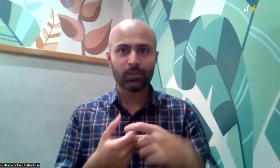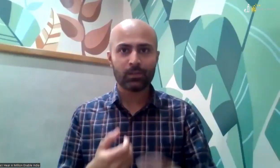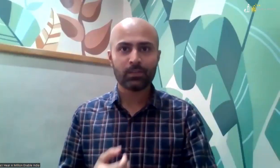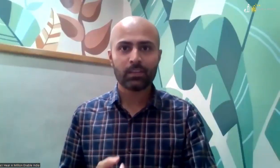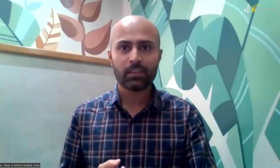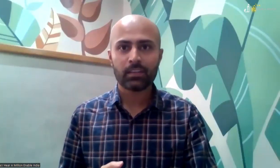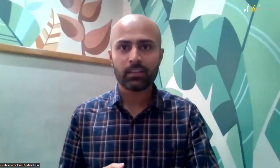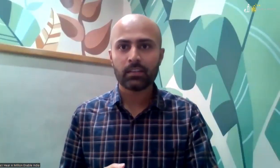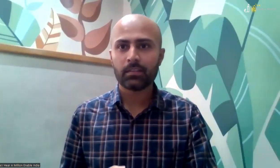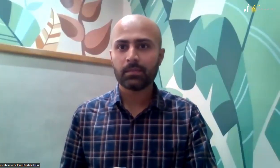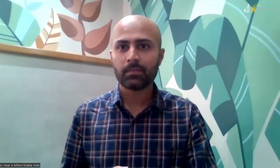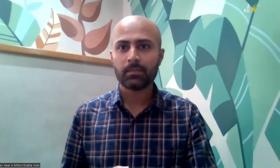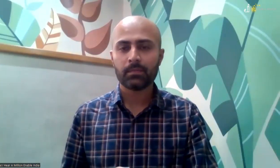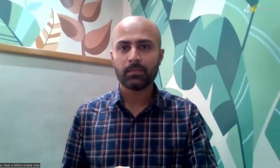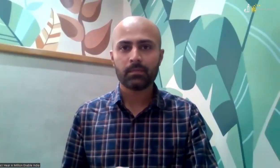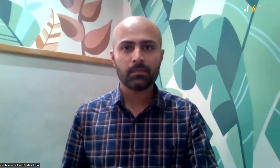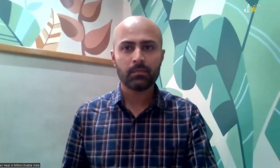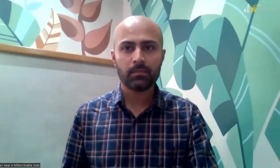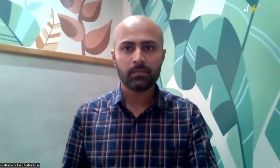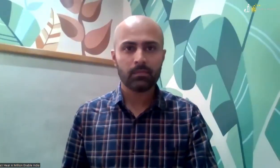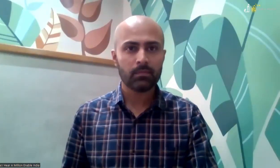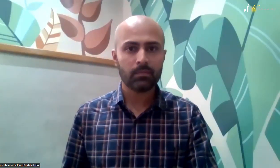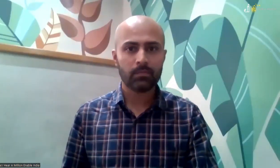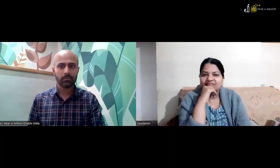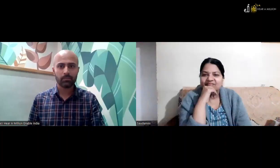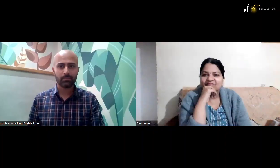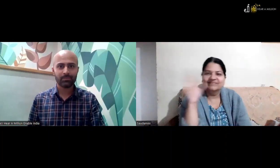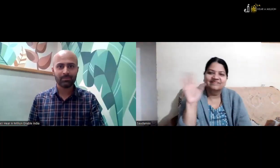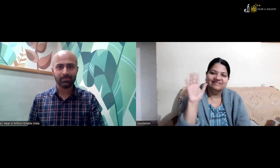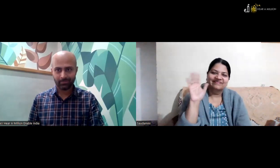We are most welcoming Sudamini here.